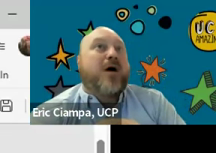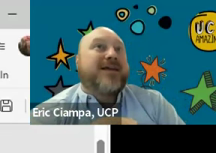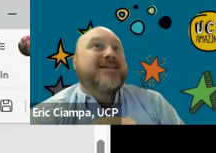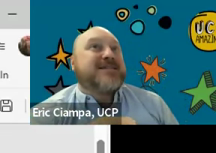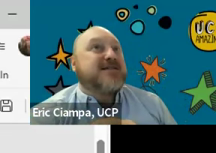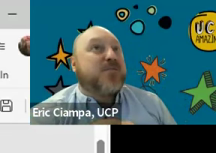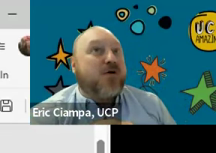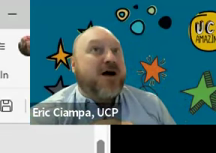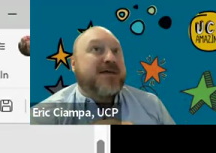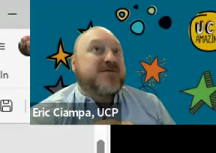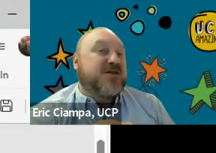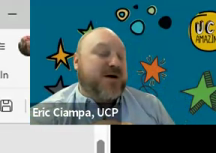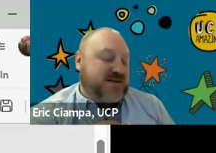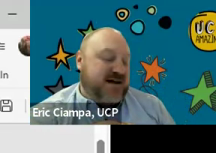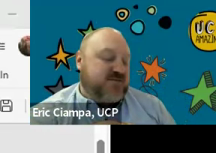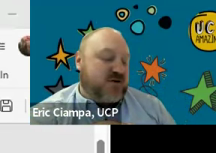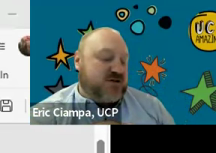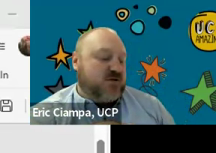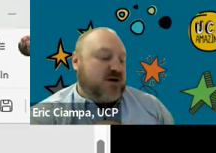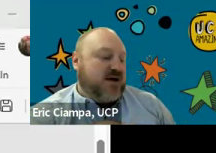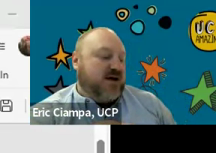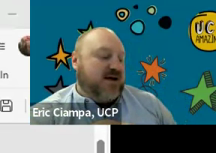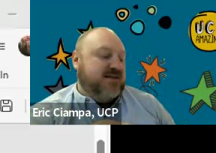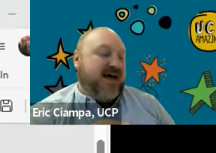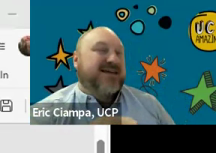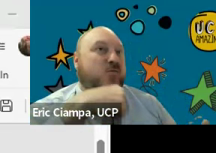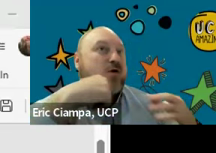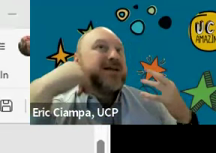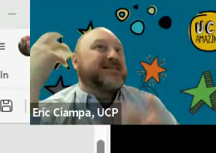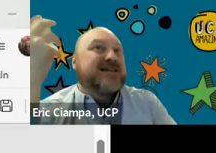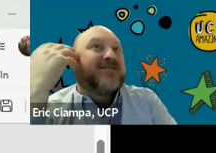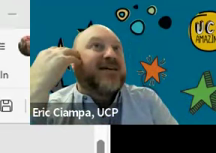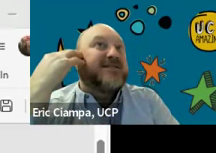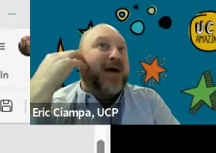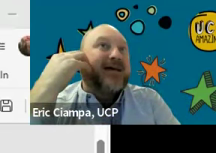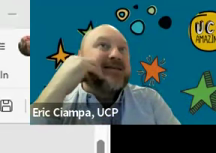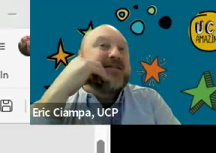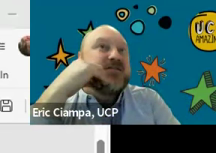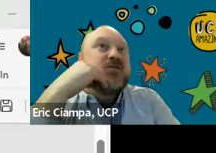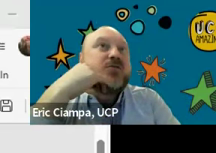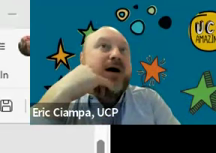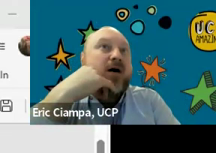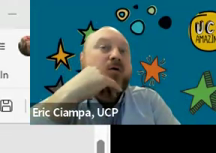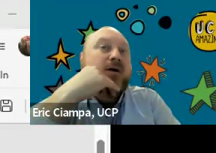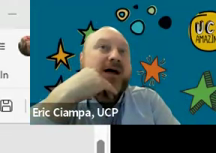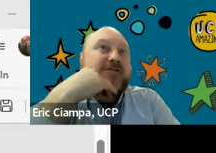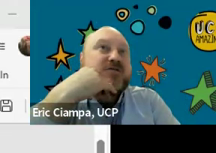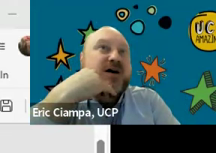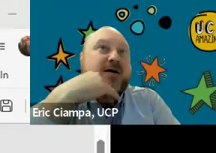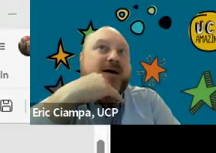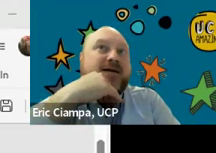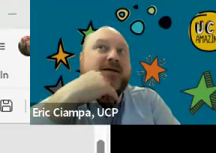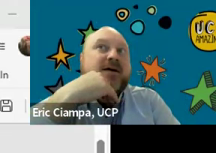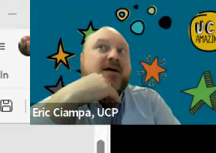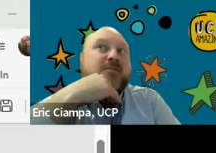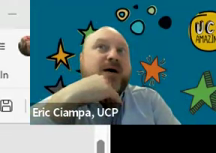called the Quality Incentive Program. That's what QIP stands for. So that word incentive is baked into how a lot of folks